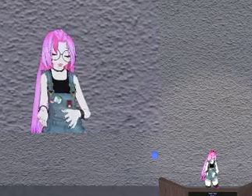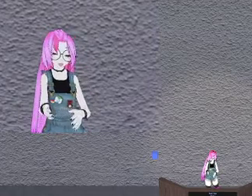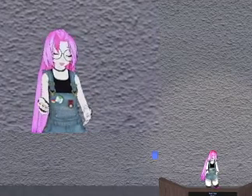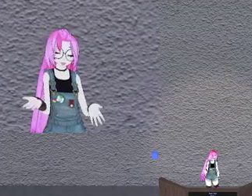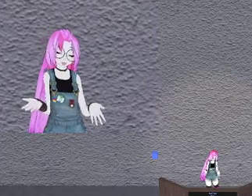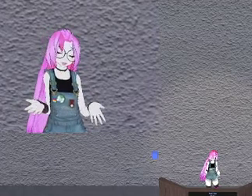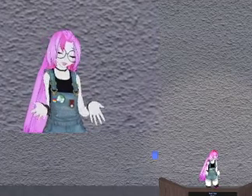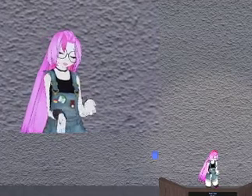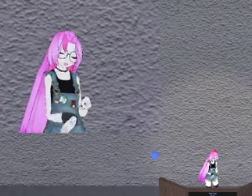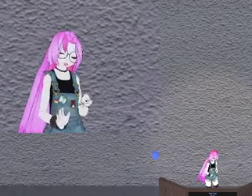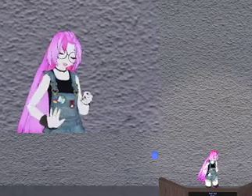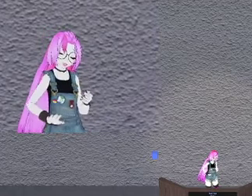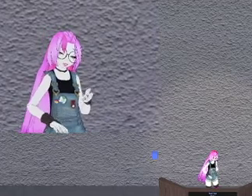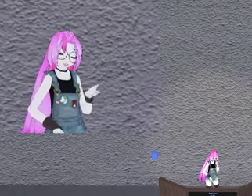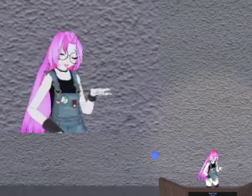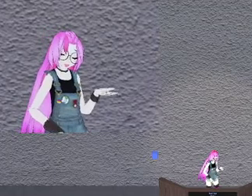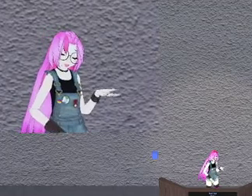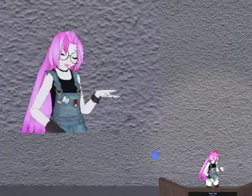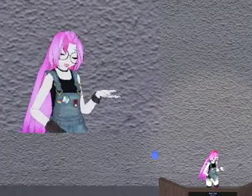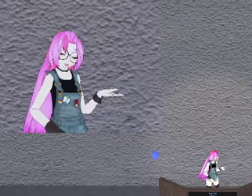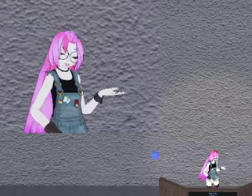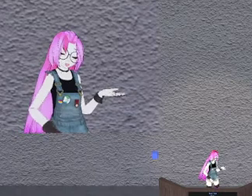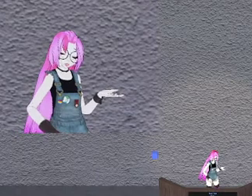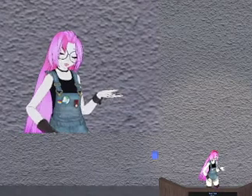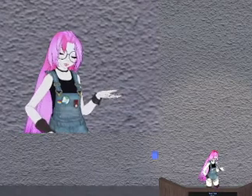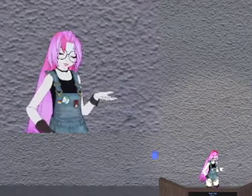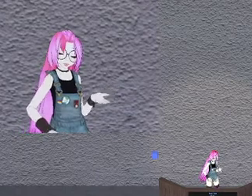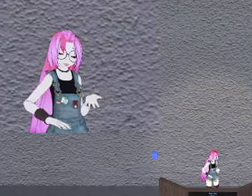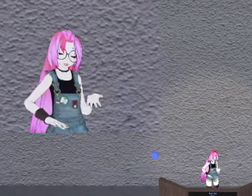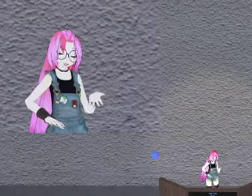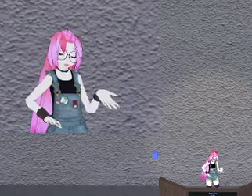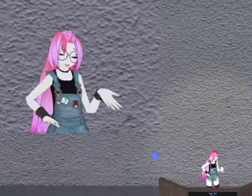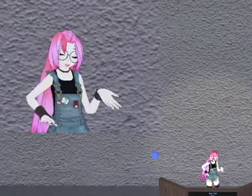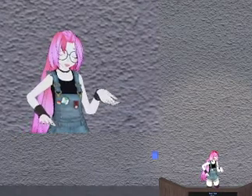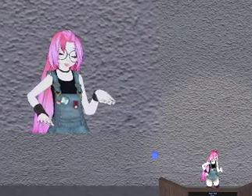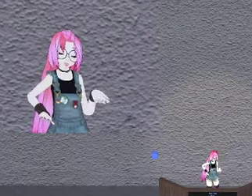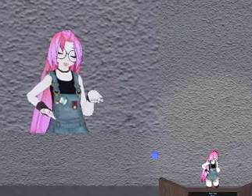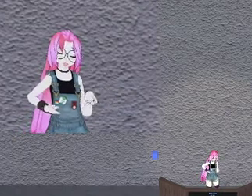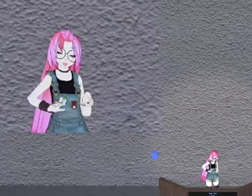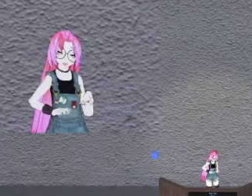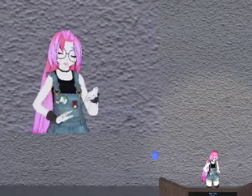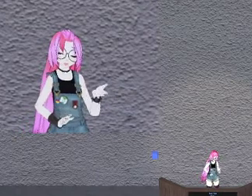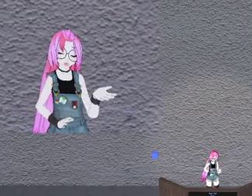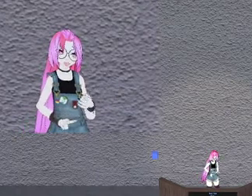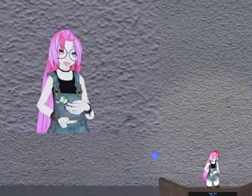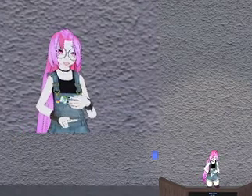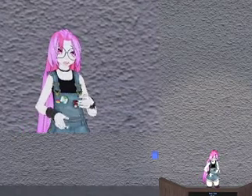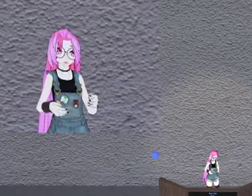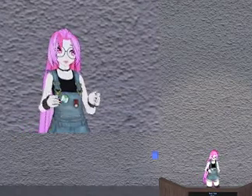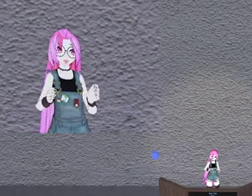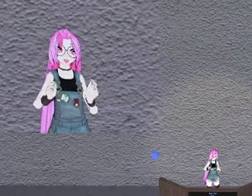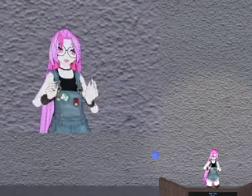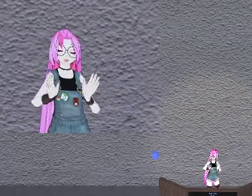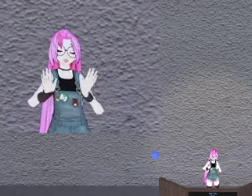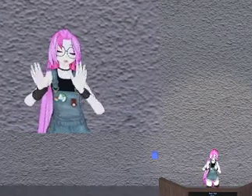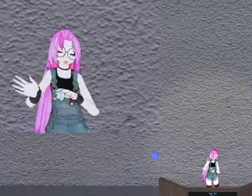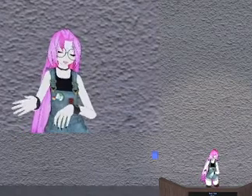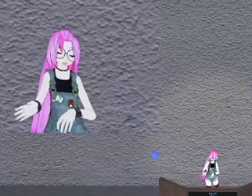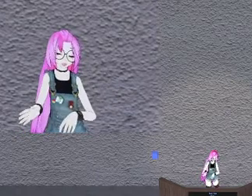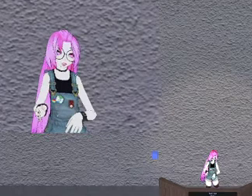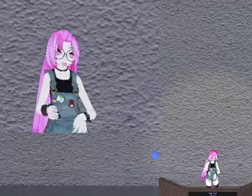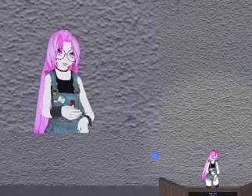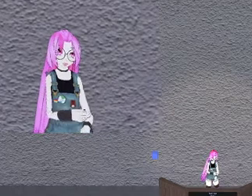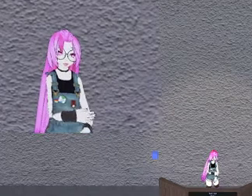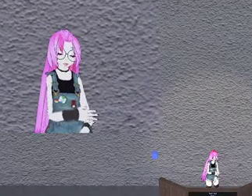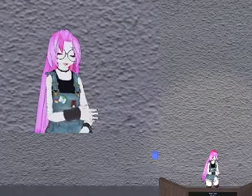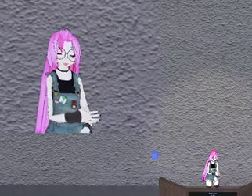go. Like, you don't need to say that, Obviously, you probably are getting up to your kitchen, but this is more um, like big